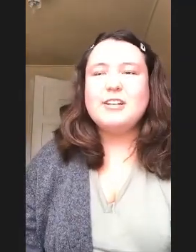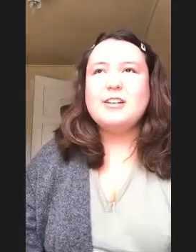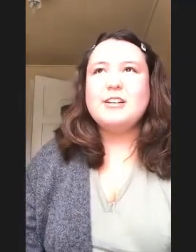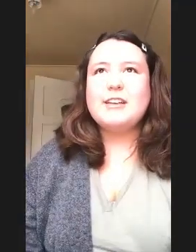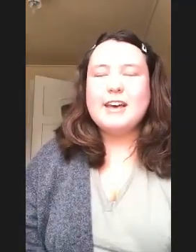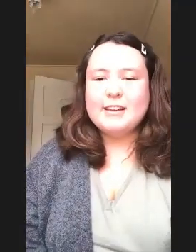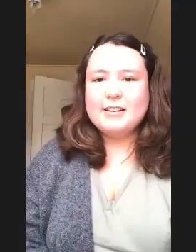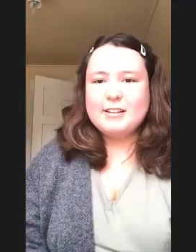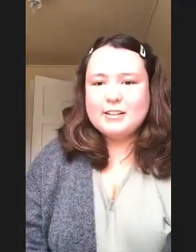Yeah.